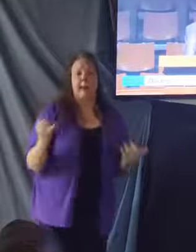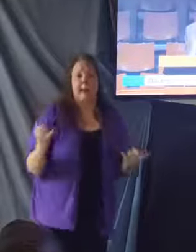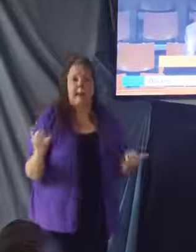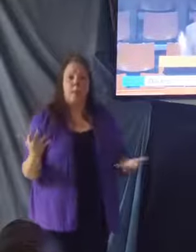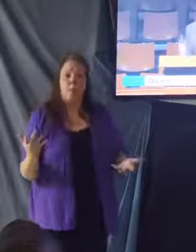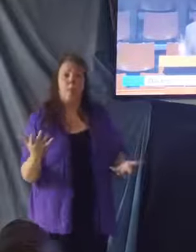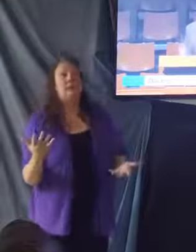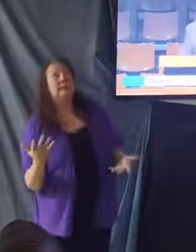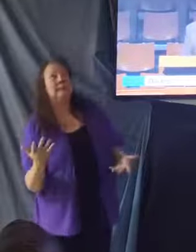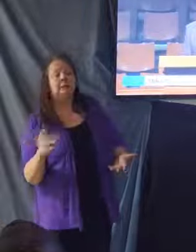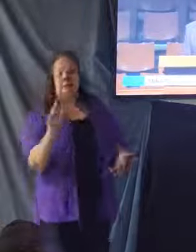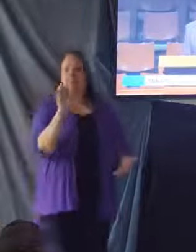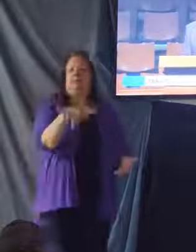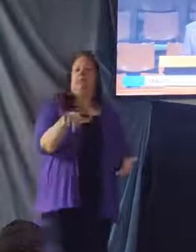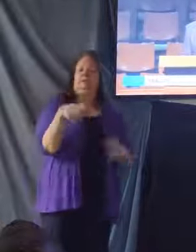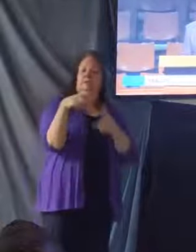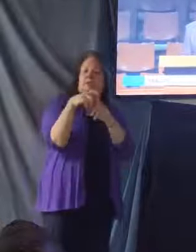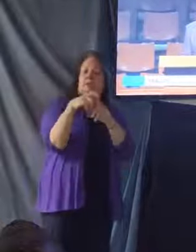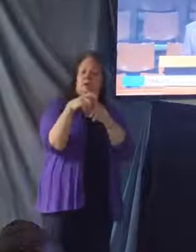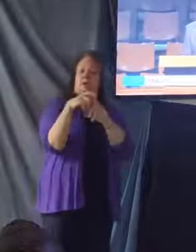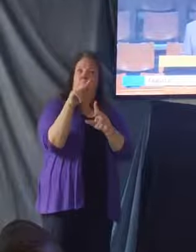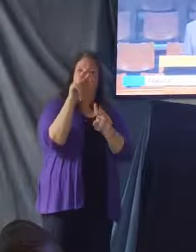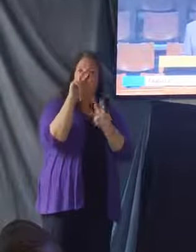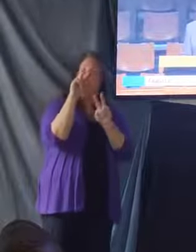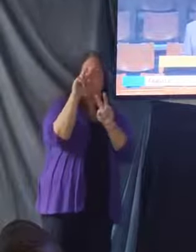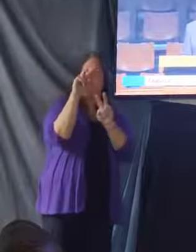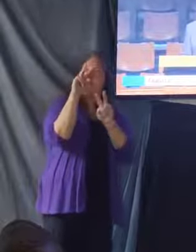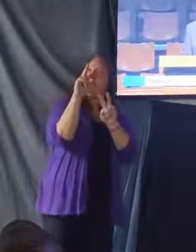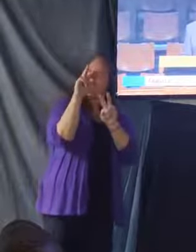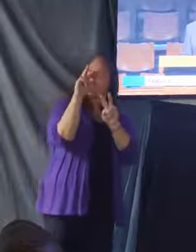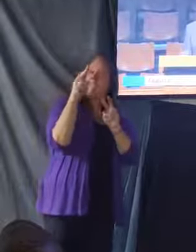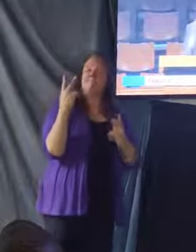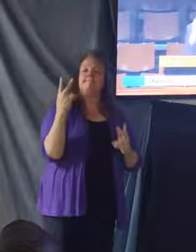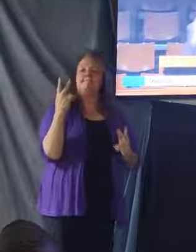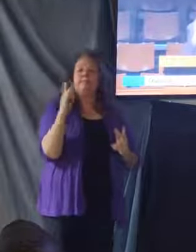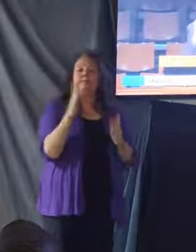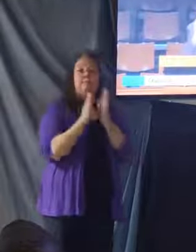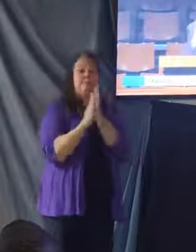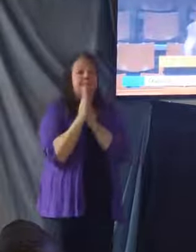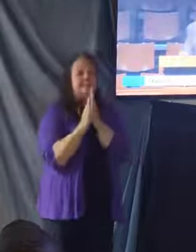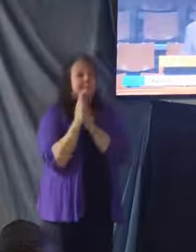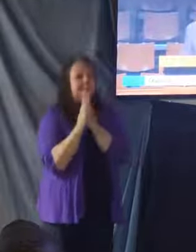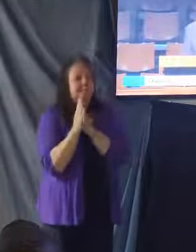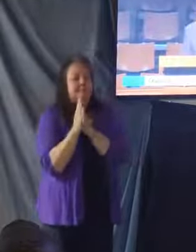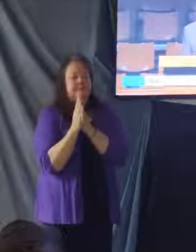That's what this word looking for, that eager